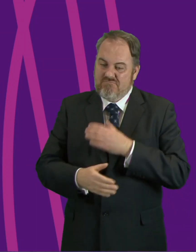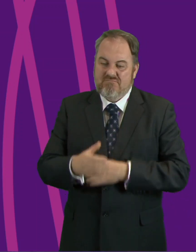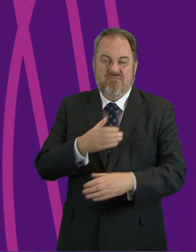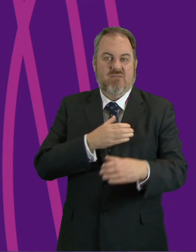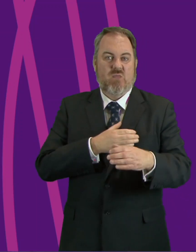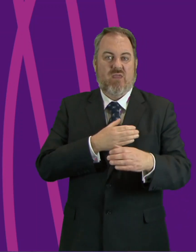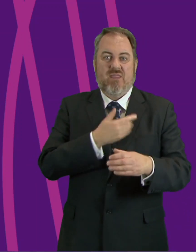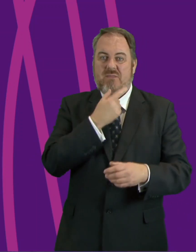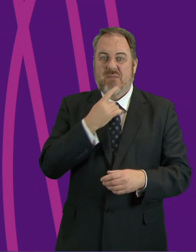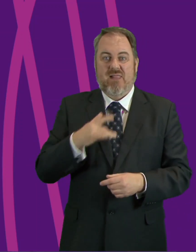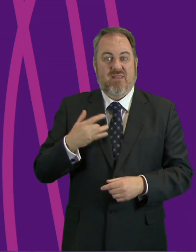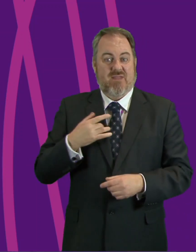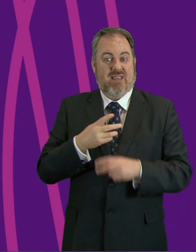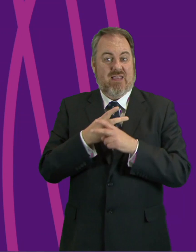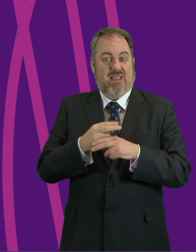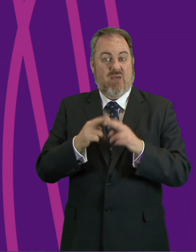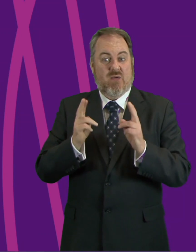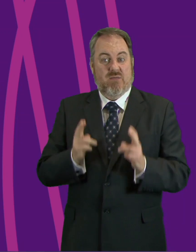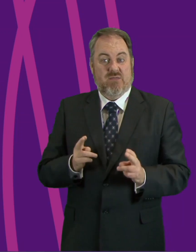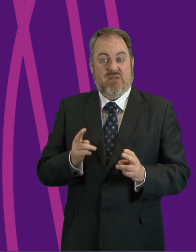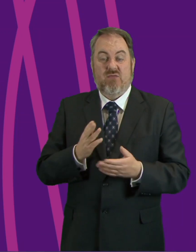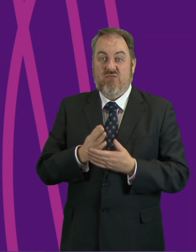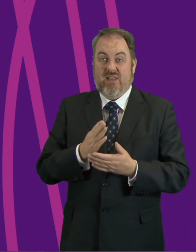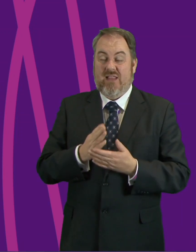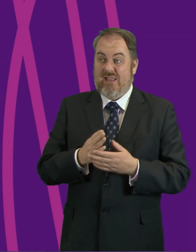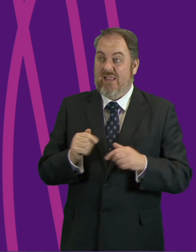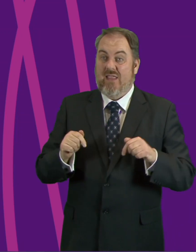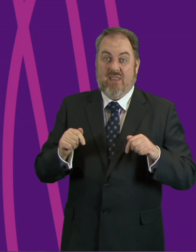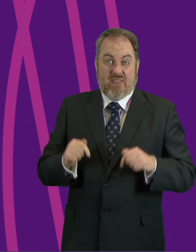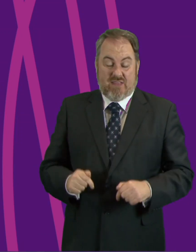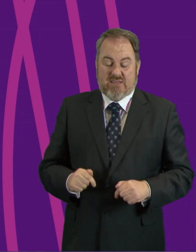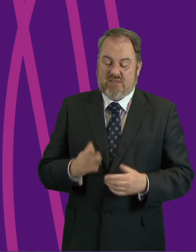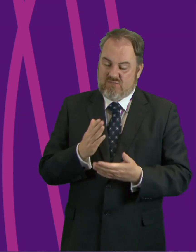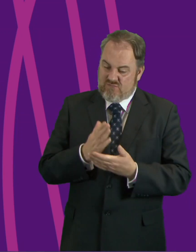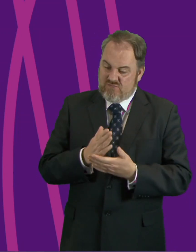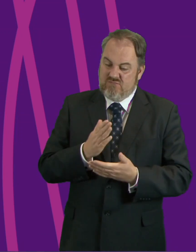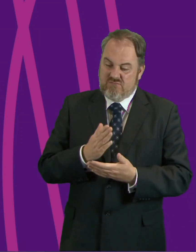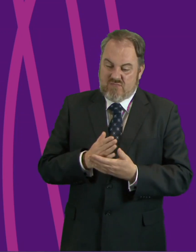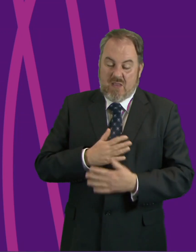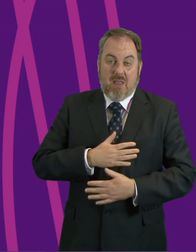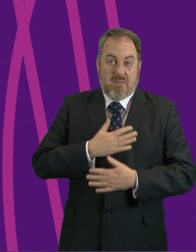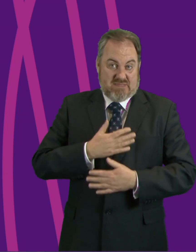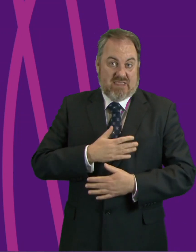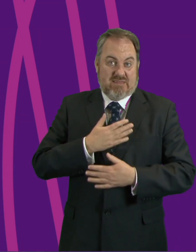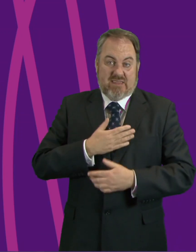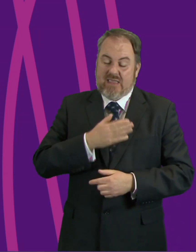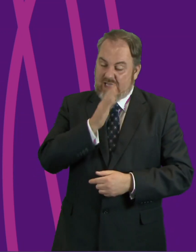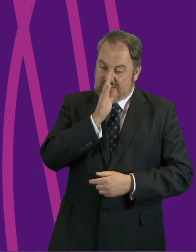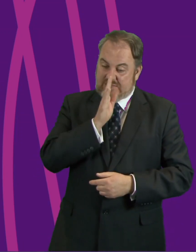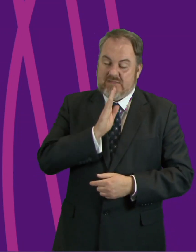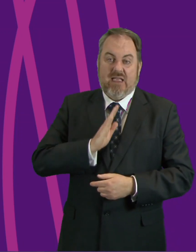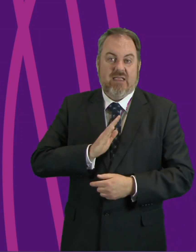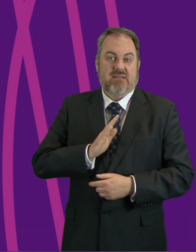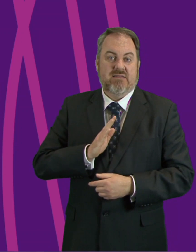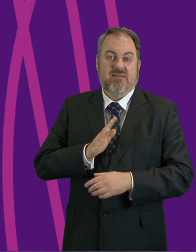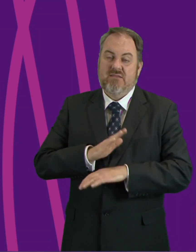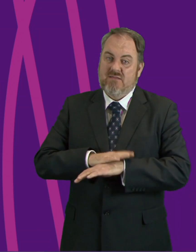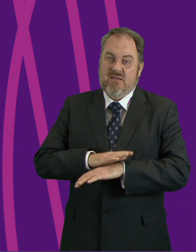there is a single one of us who does not find this a deeply and profoundly upsetting situation. So please do